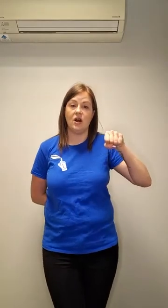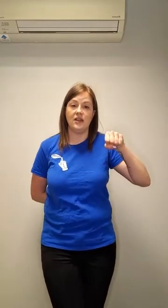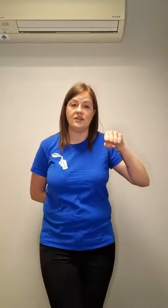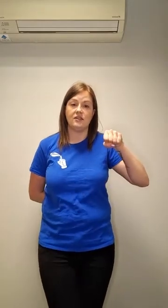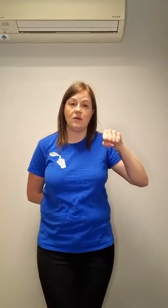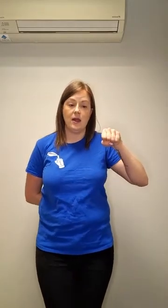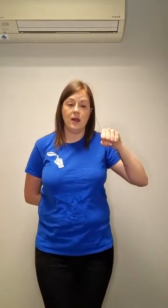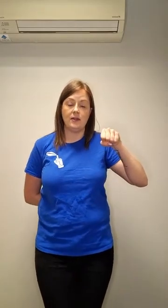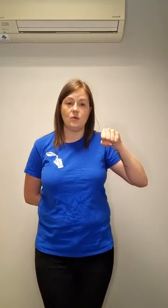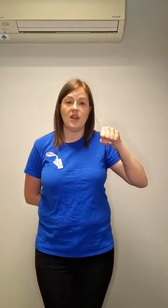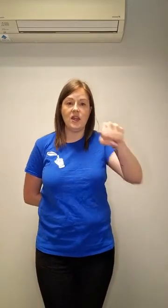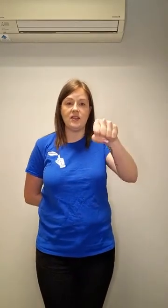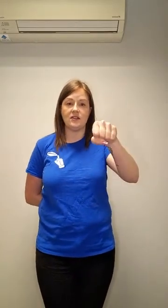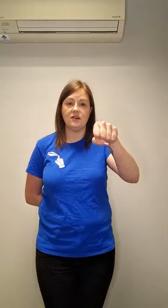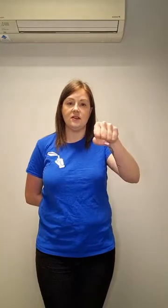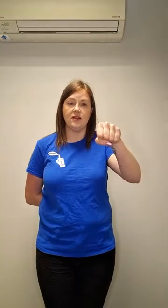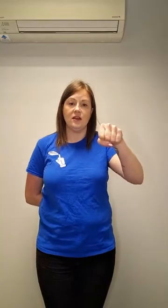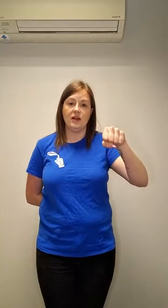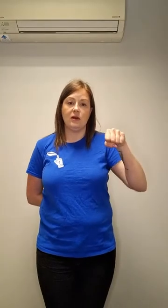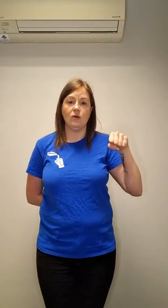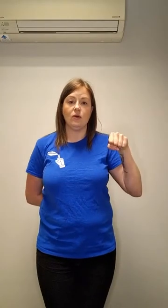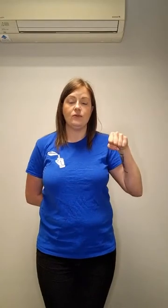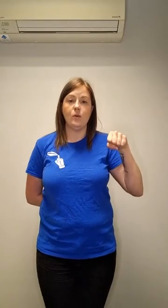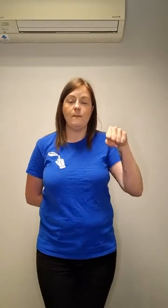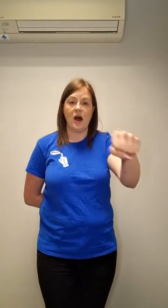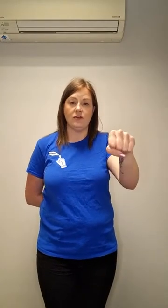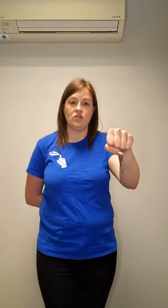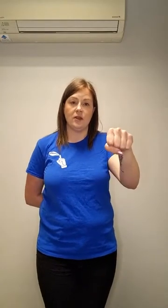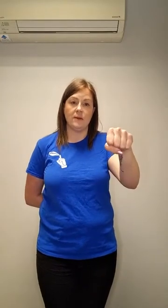height. So to hit or to punch.